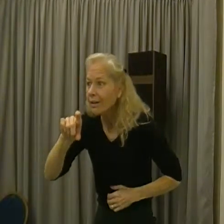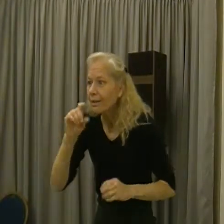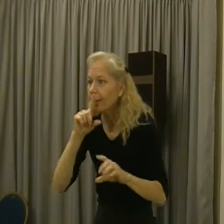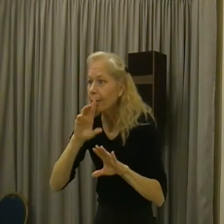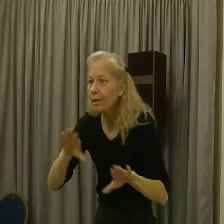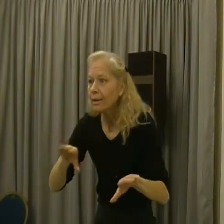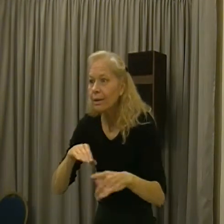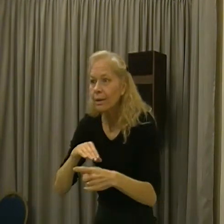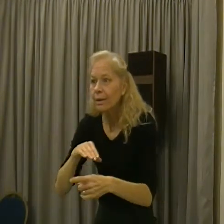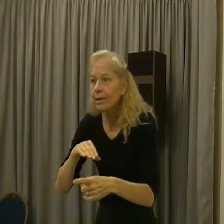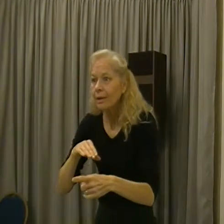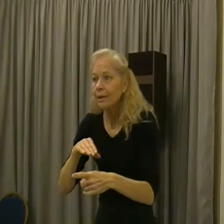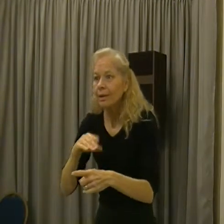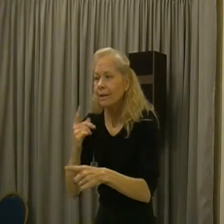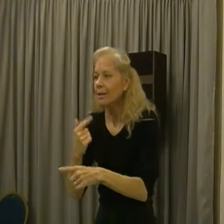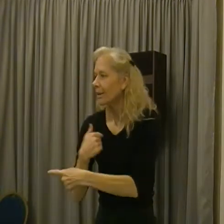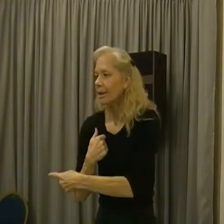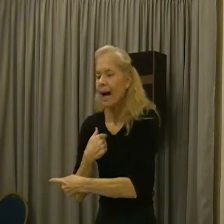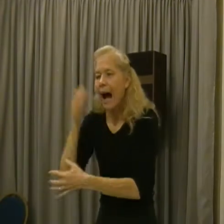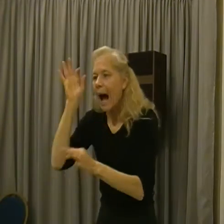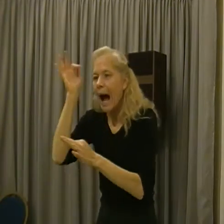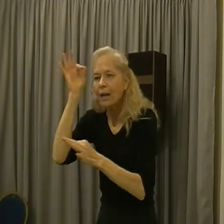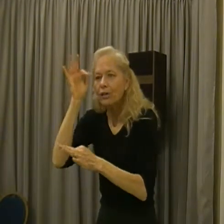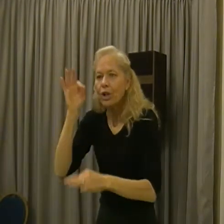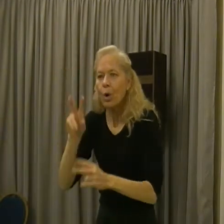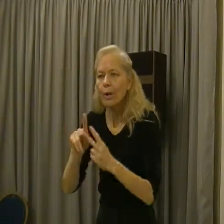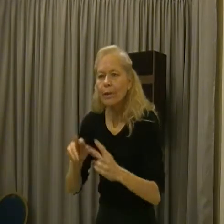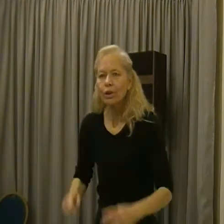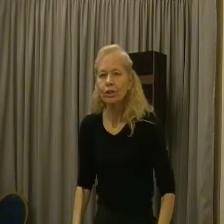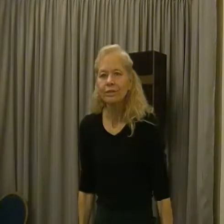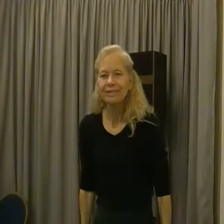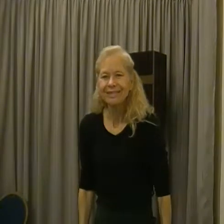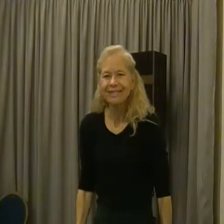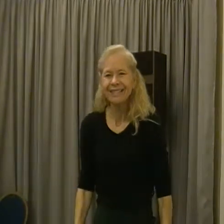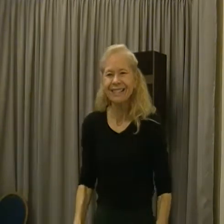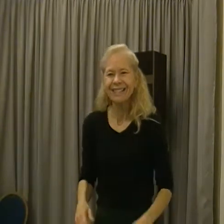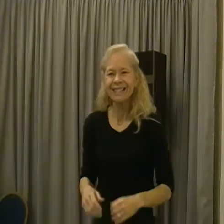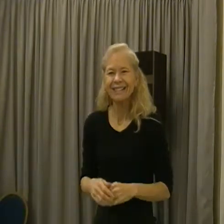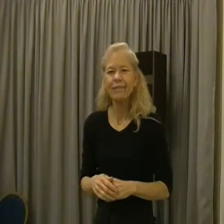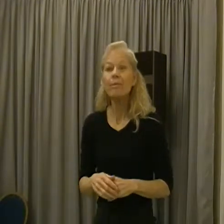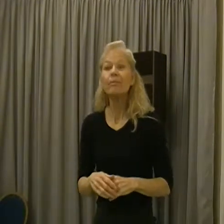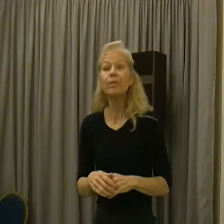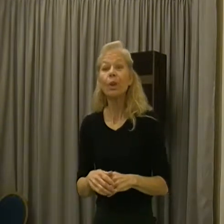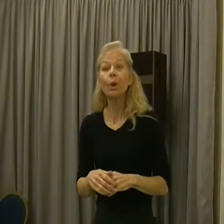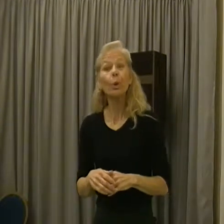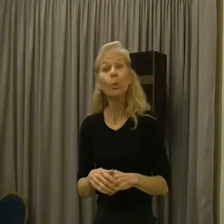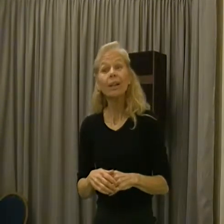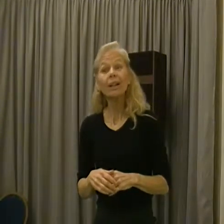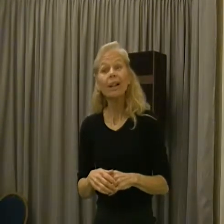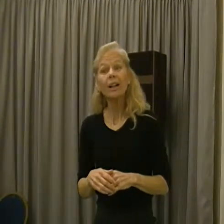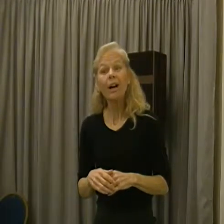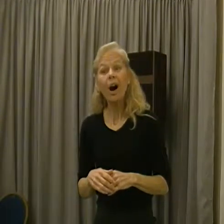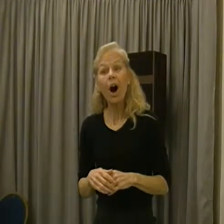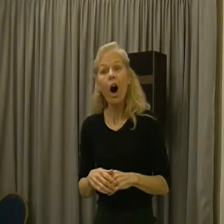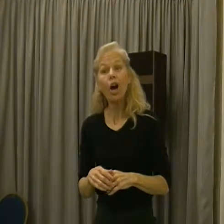strongest man at one time, and his name was, anybody know? Atlas, and I think, did Schwarzenegger make it once as